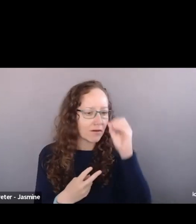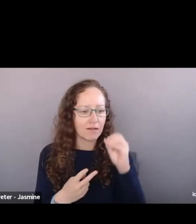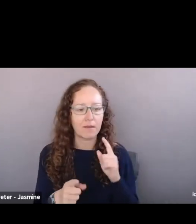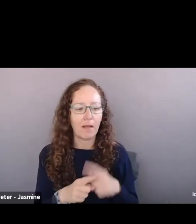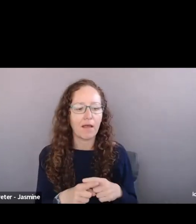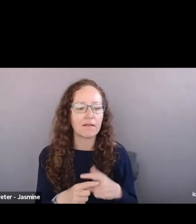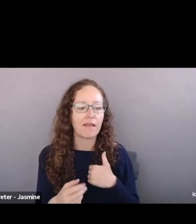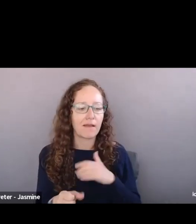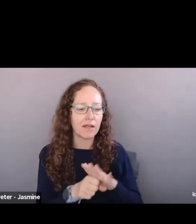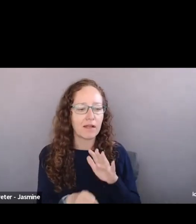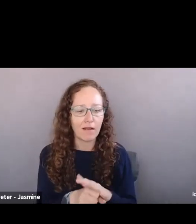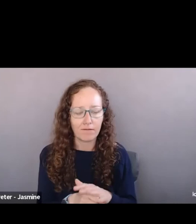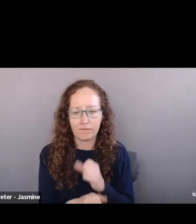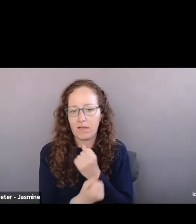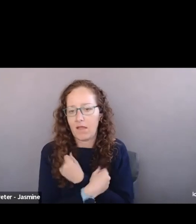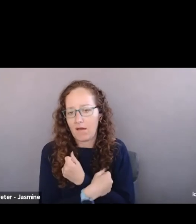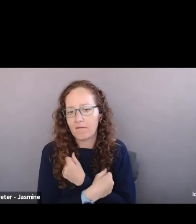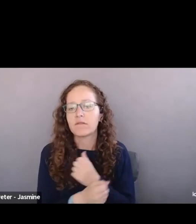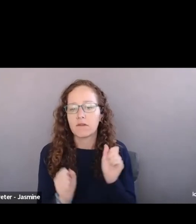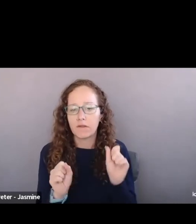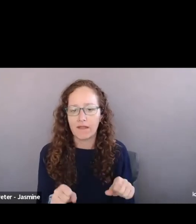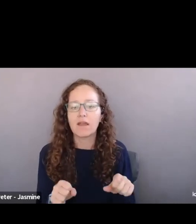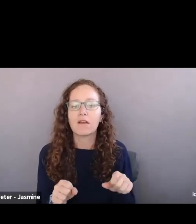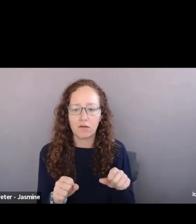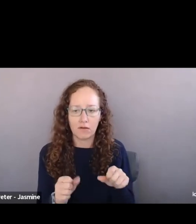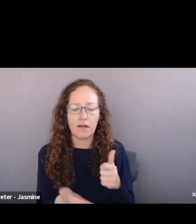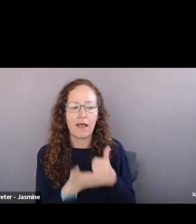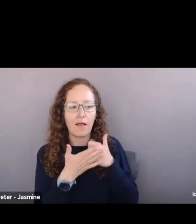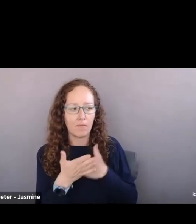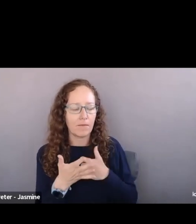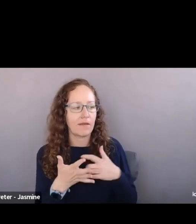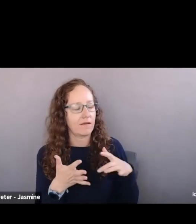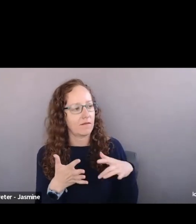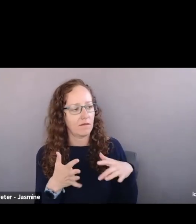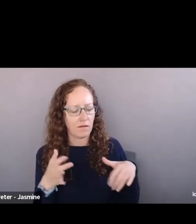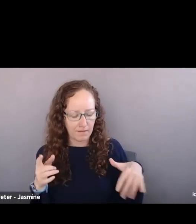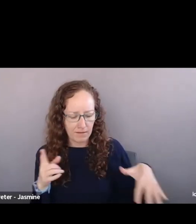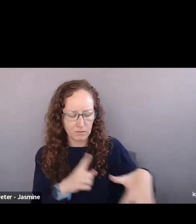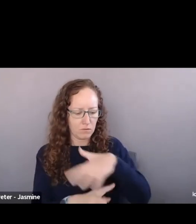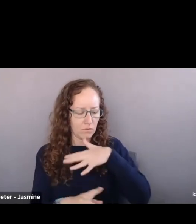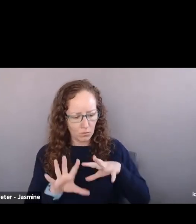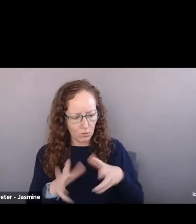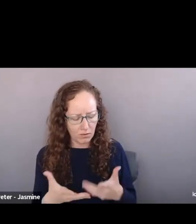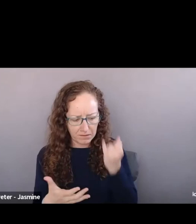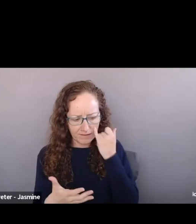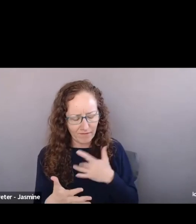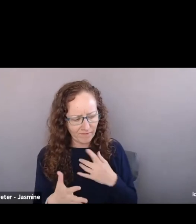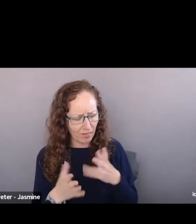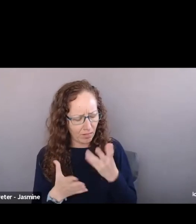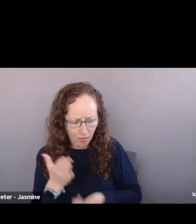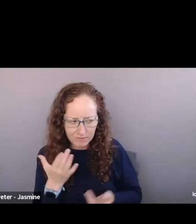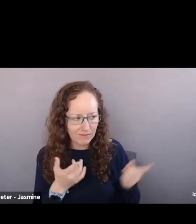often feels like a lost world. They are no longer with me, with us, but these values live